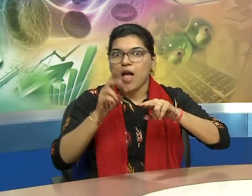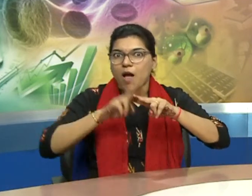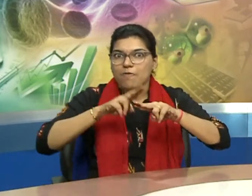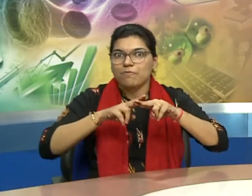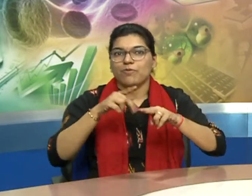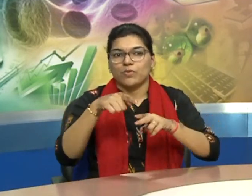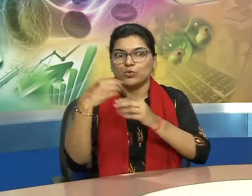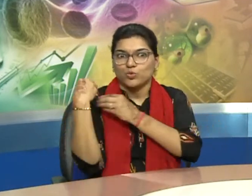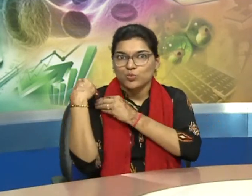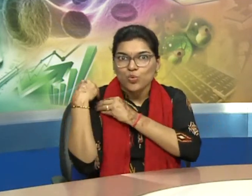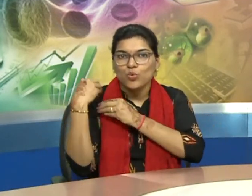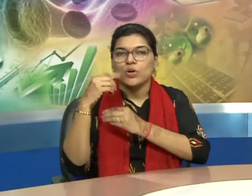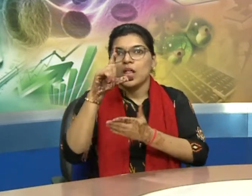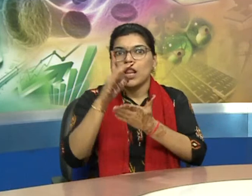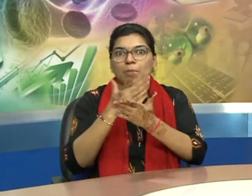staff